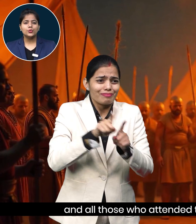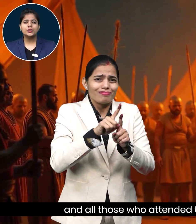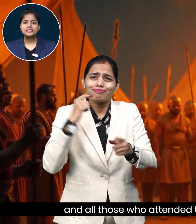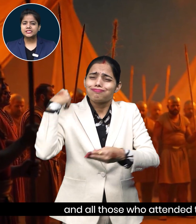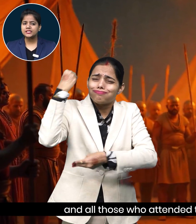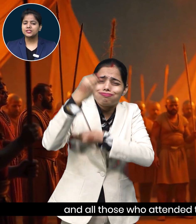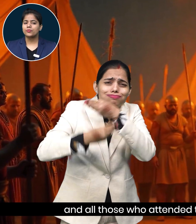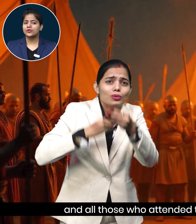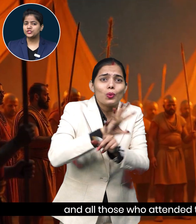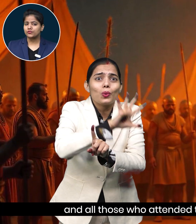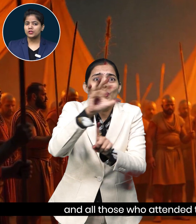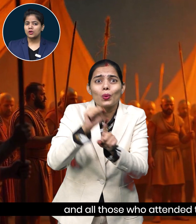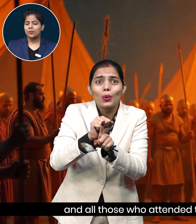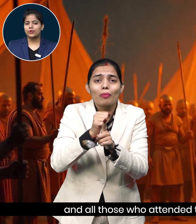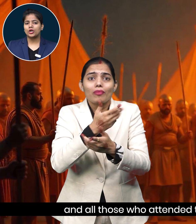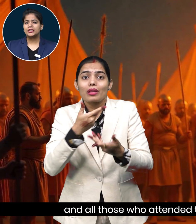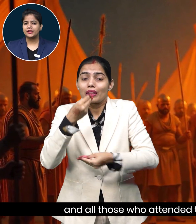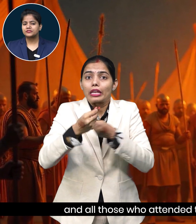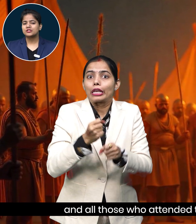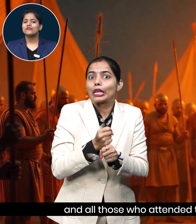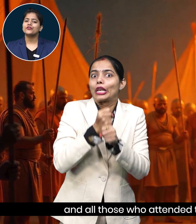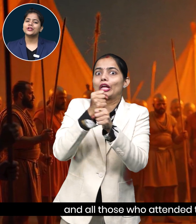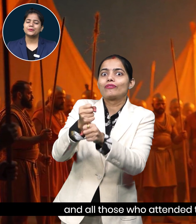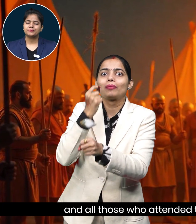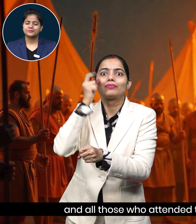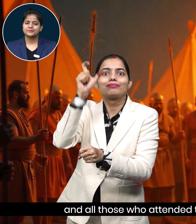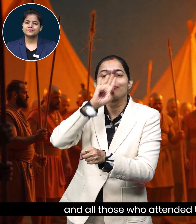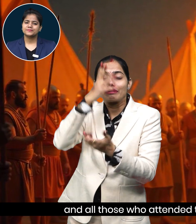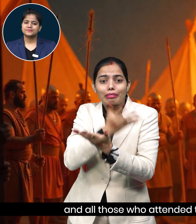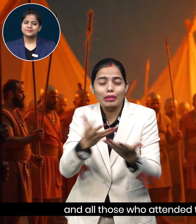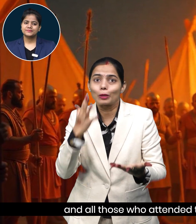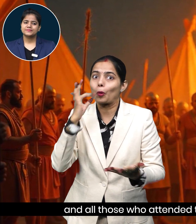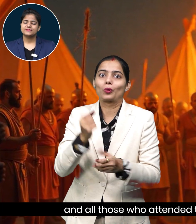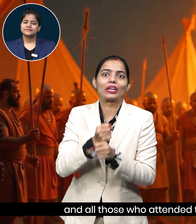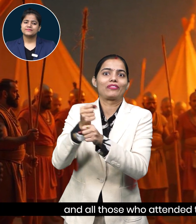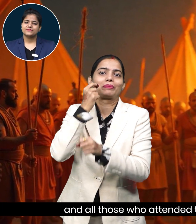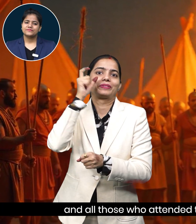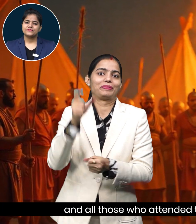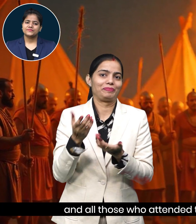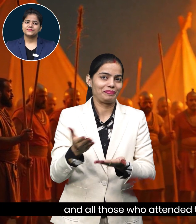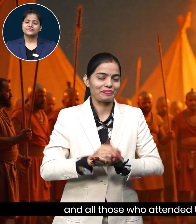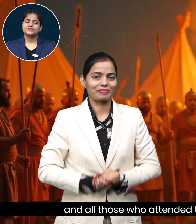those who attended the ritual brought gifts for him.